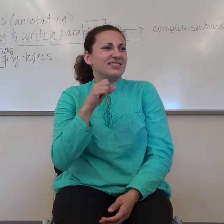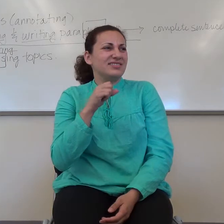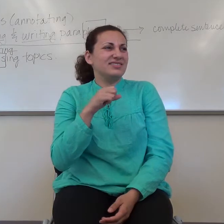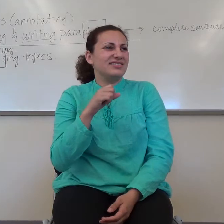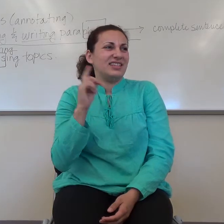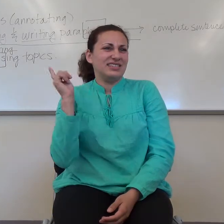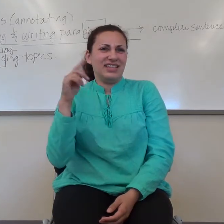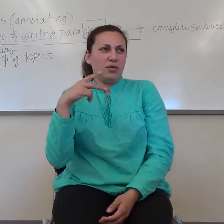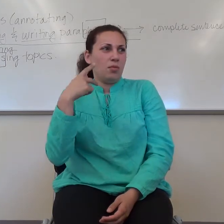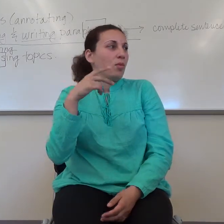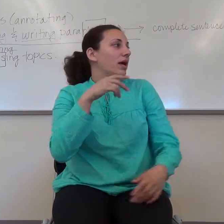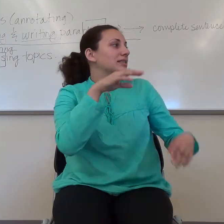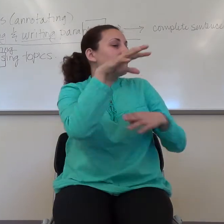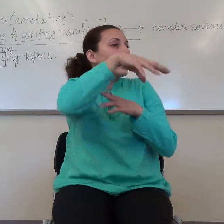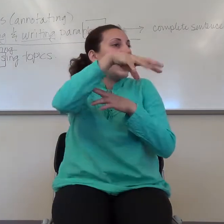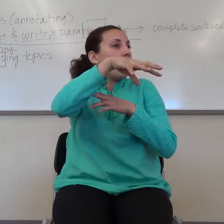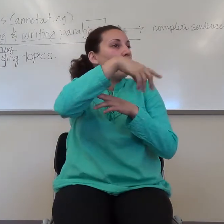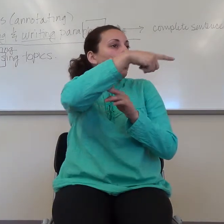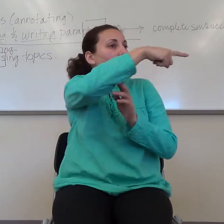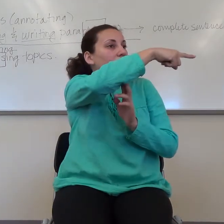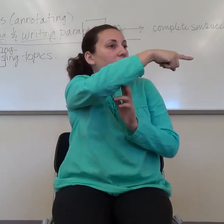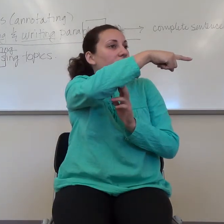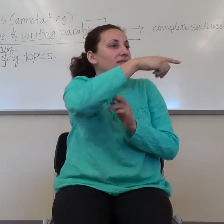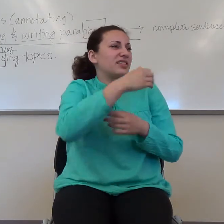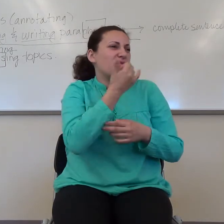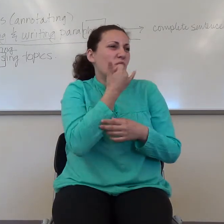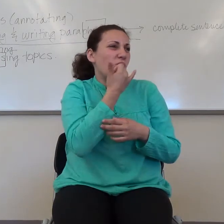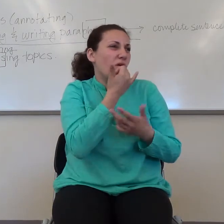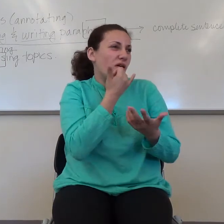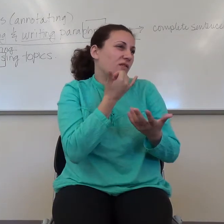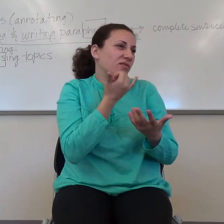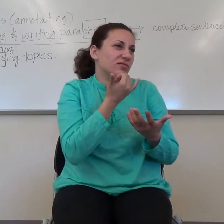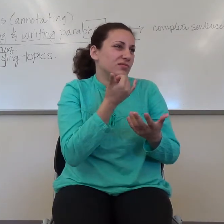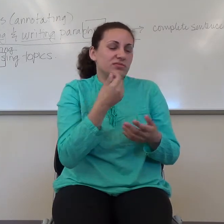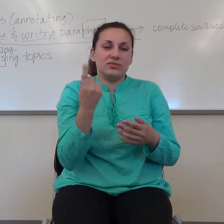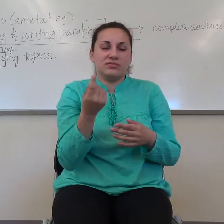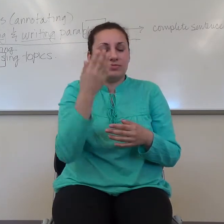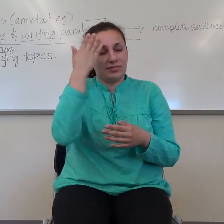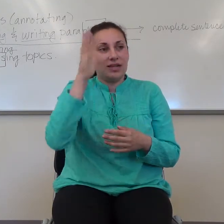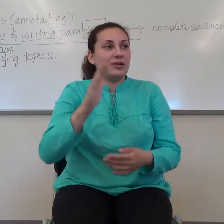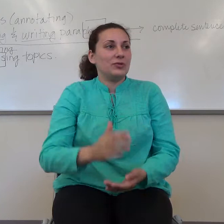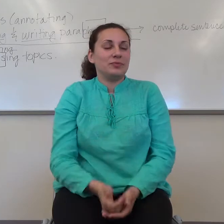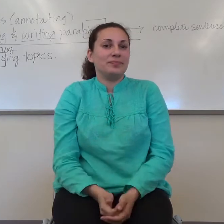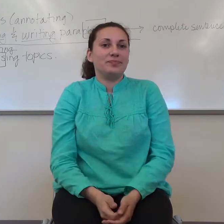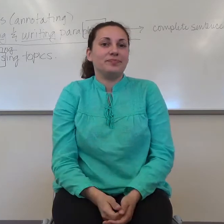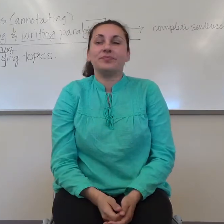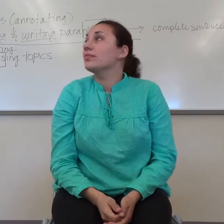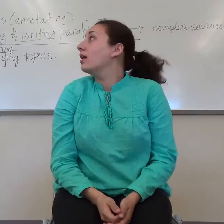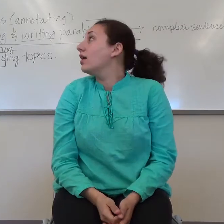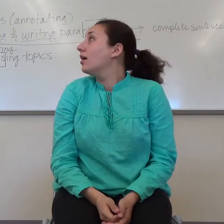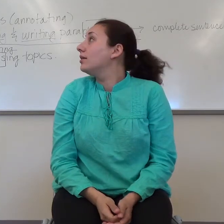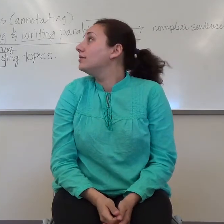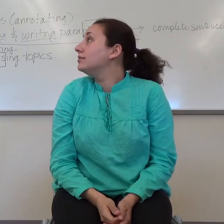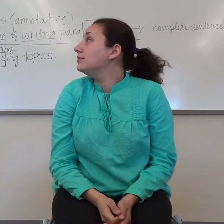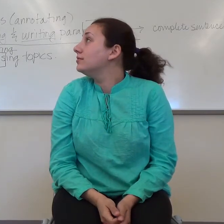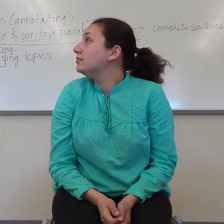here. So Thomas Edison is rightly famous for his brilliance